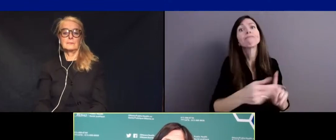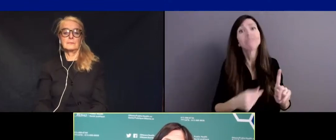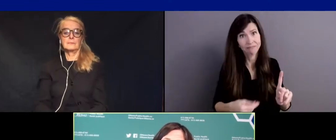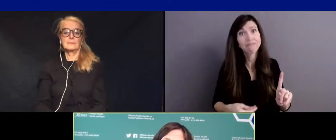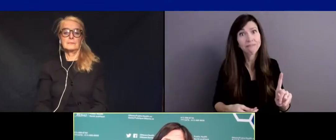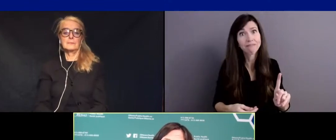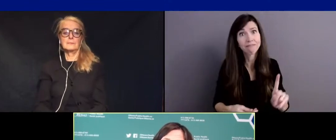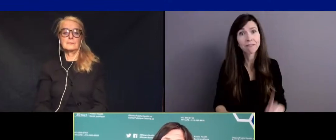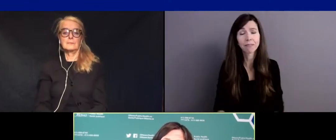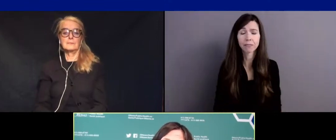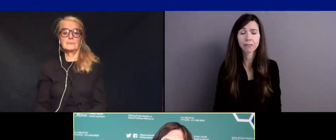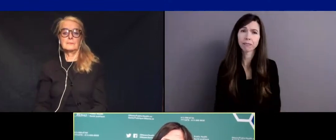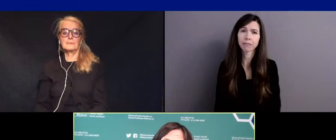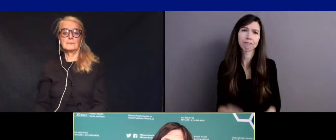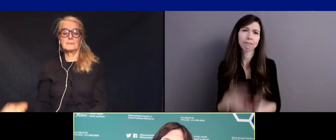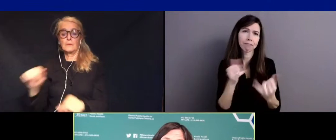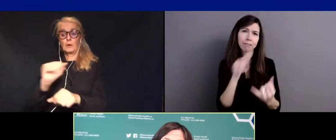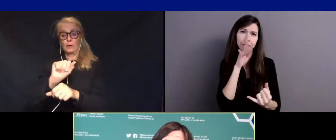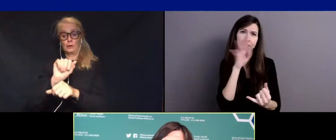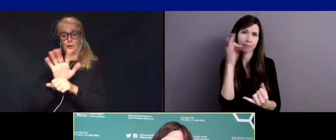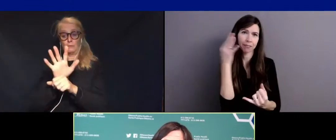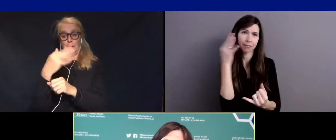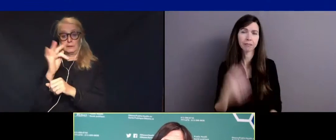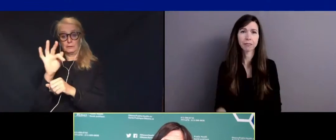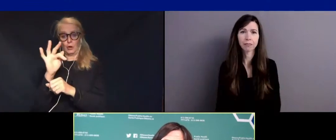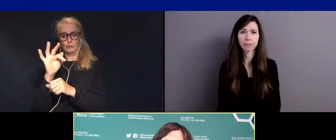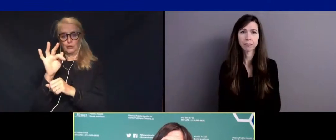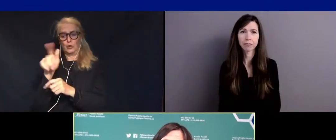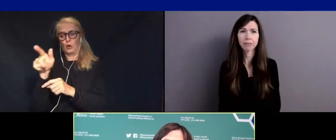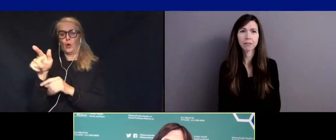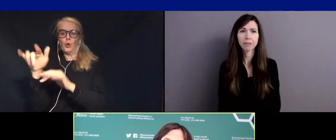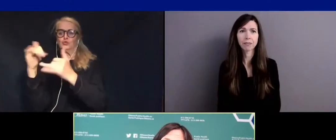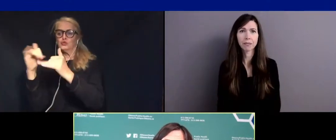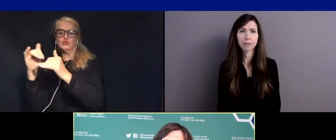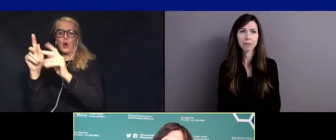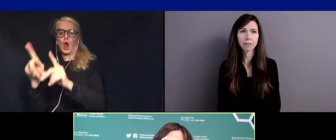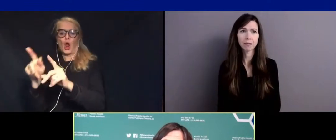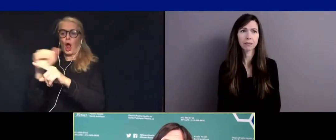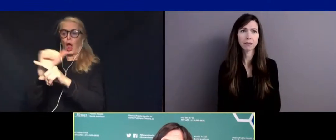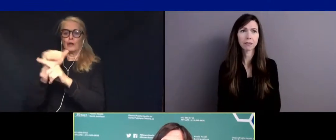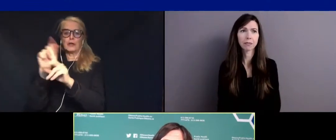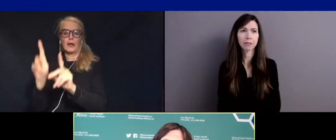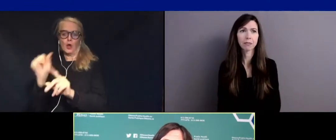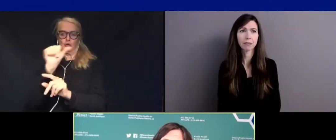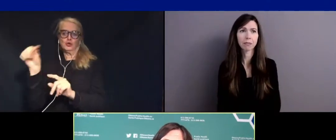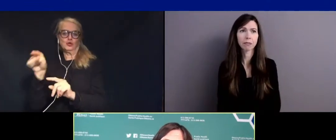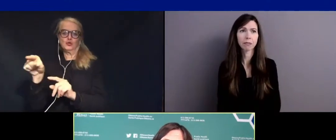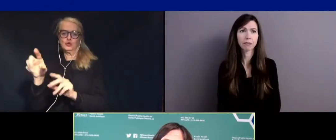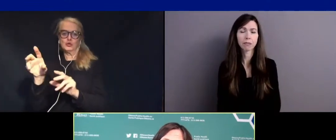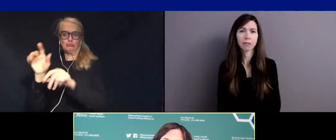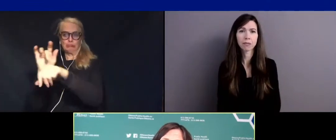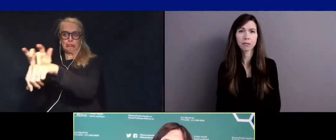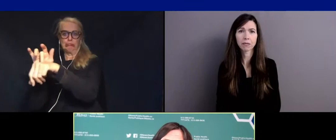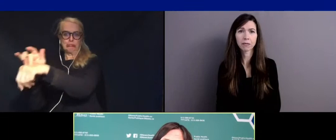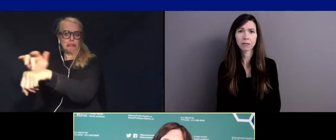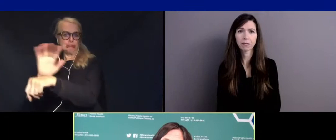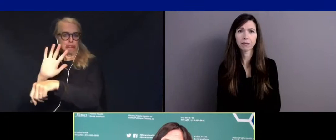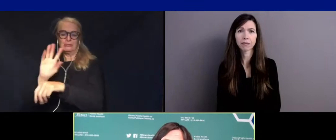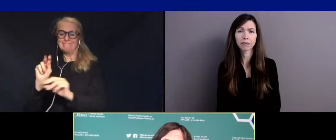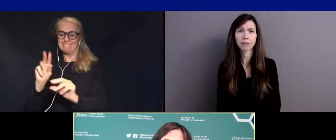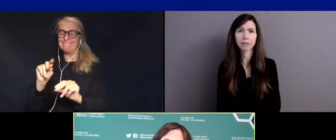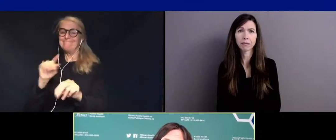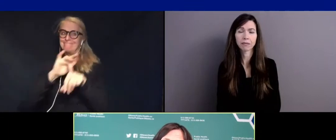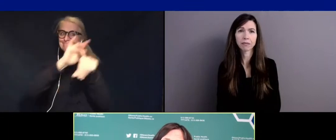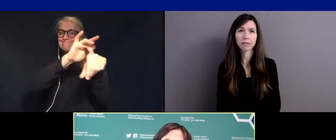pas isolée juste aux joueurs et aux entraîneurs. Nous constatons également la transmission aux membres de